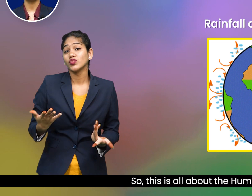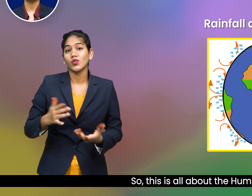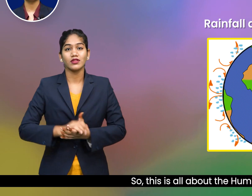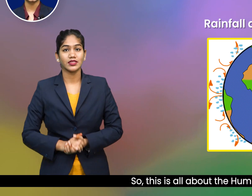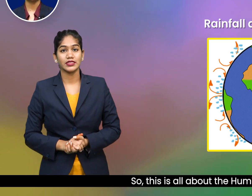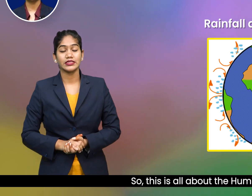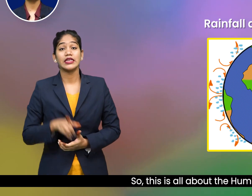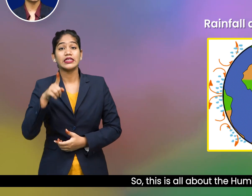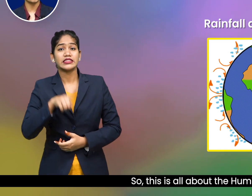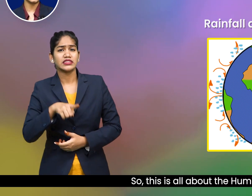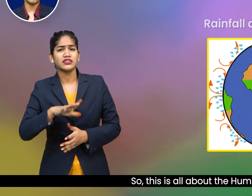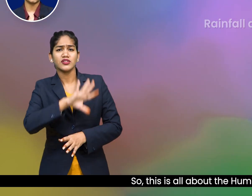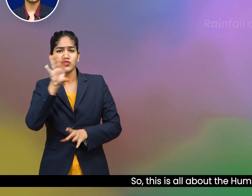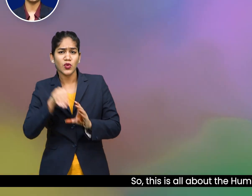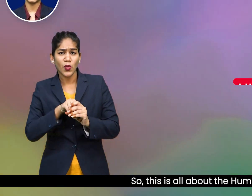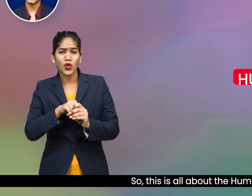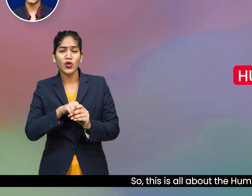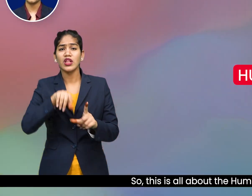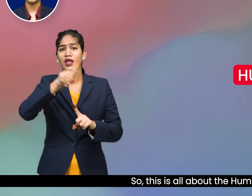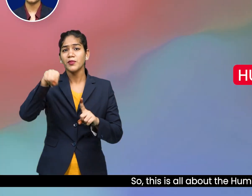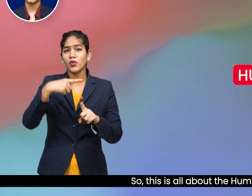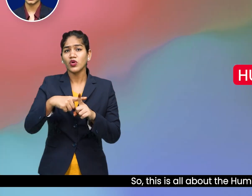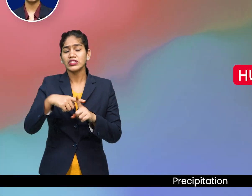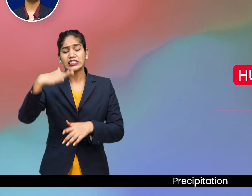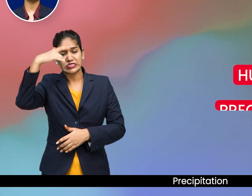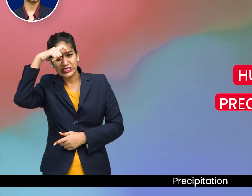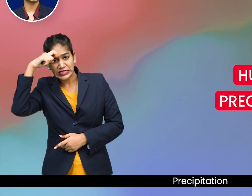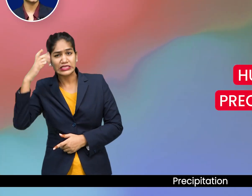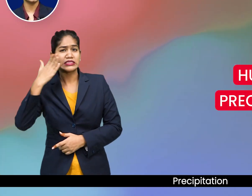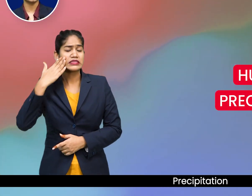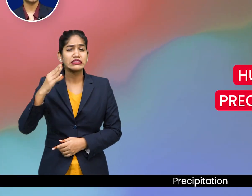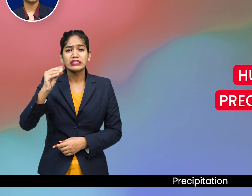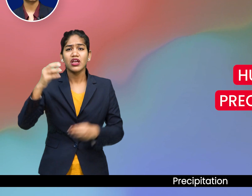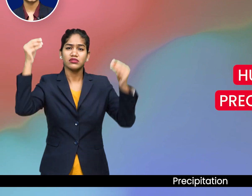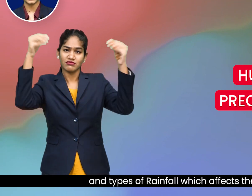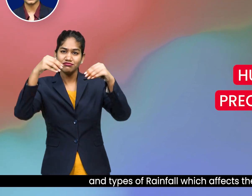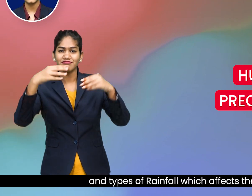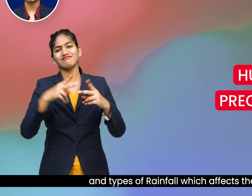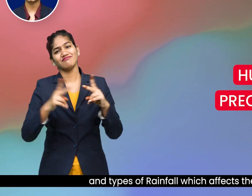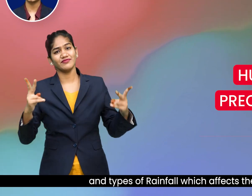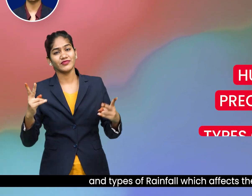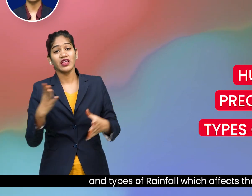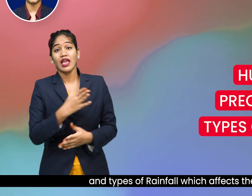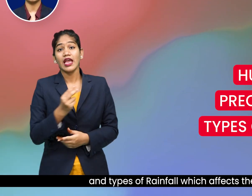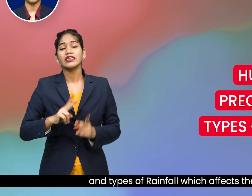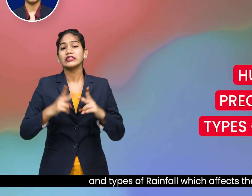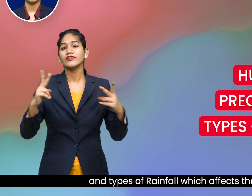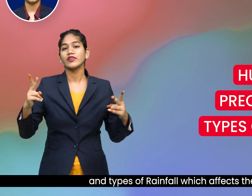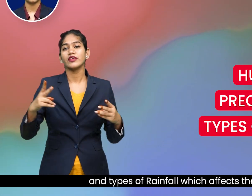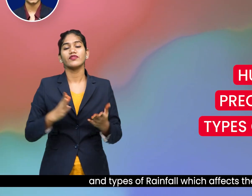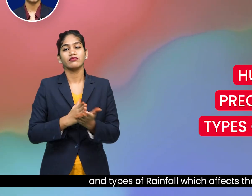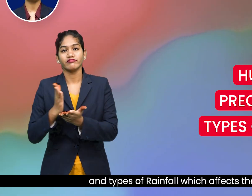So, this is all about the humidity, precipitation, and types of